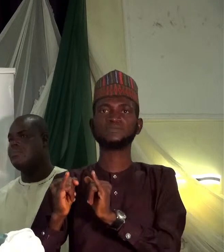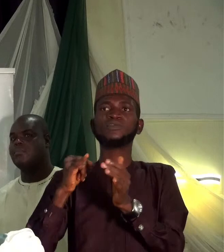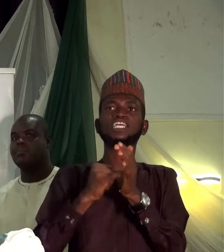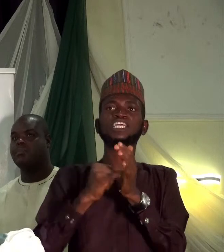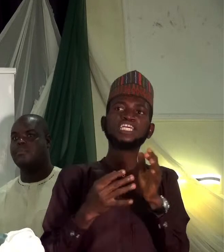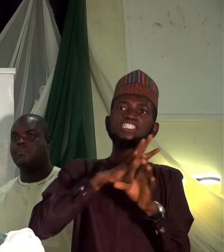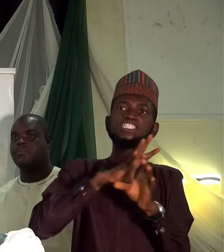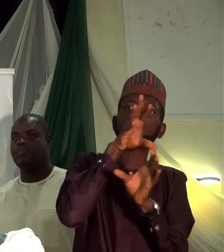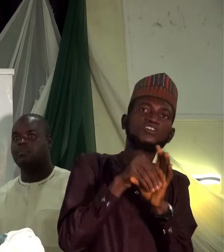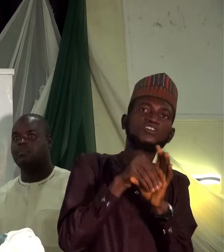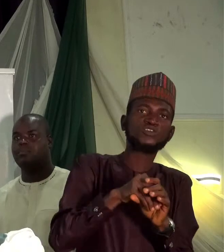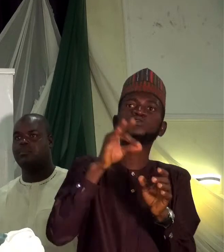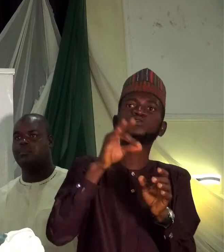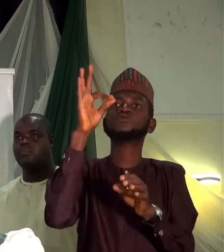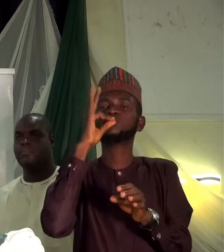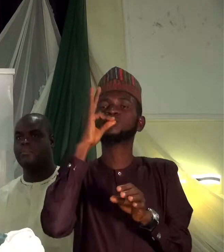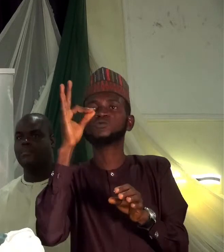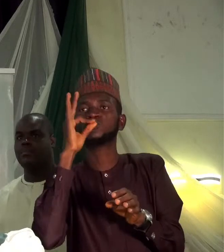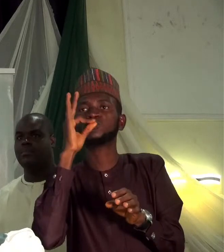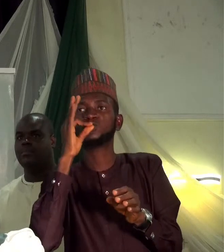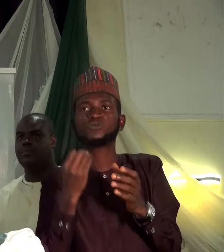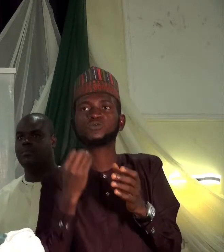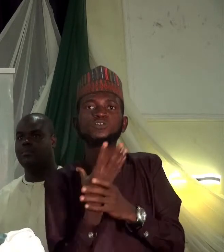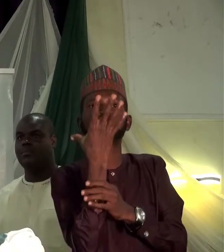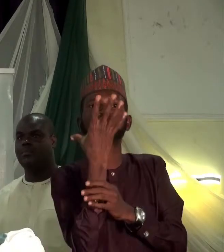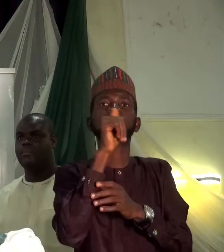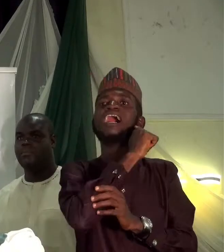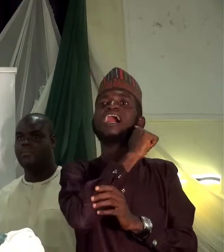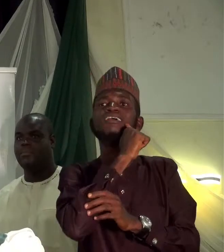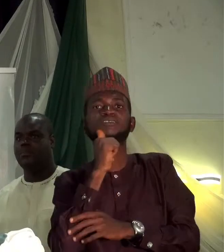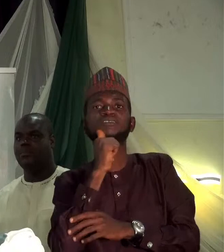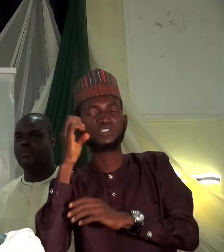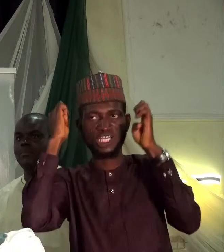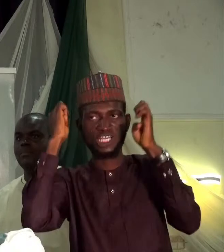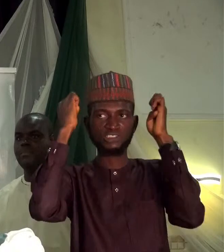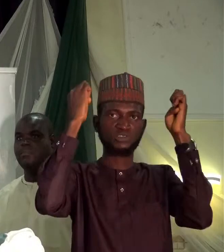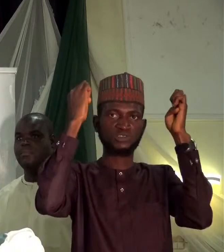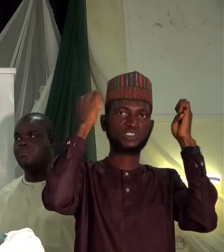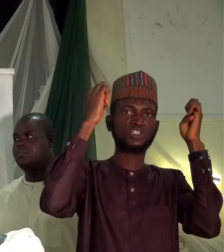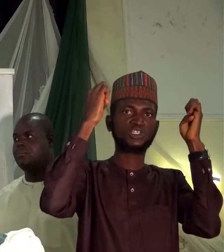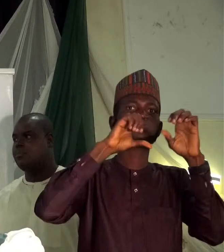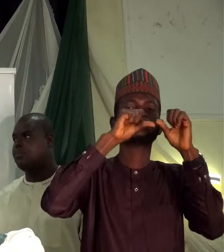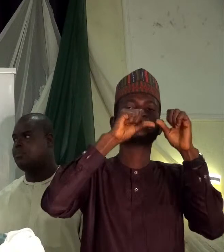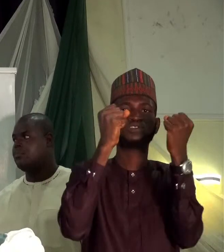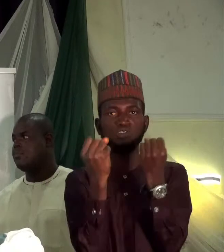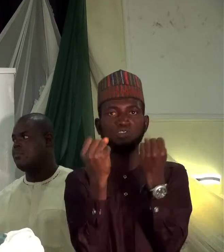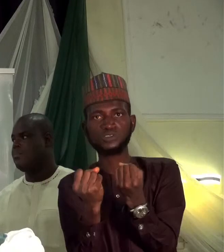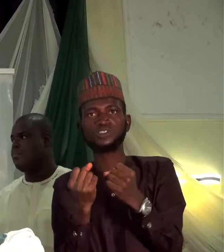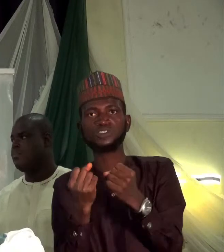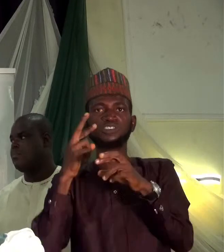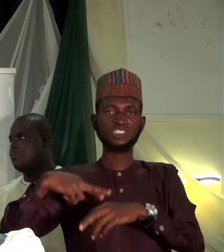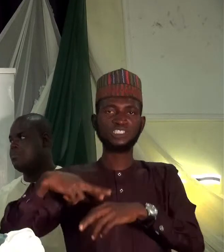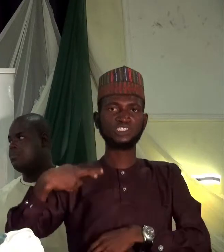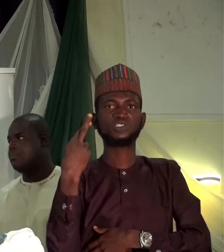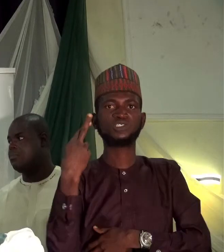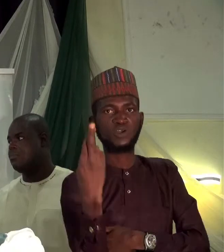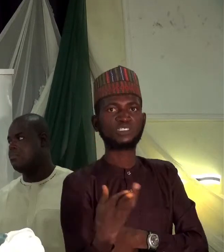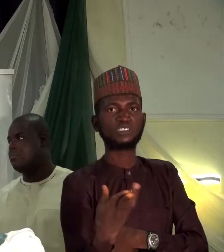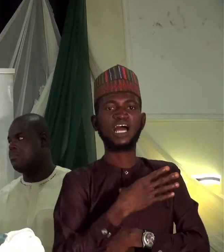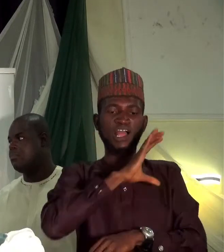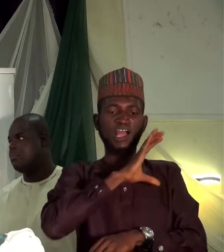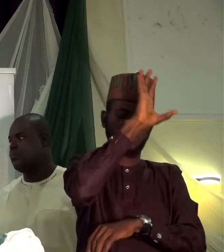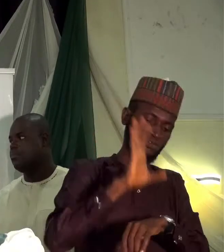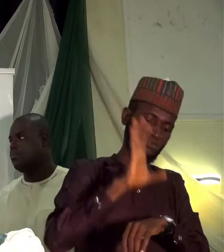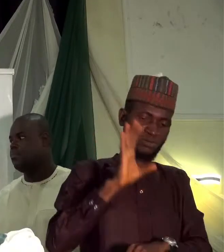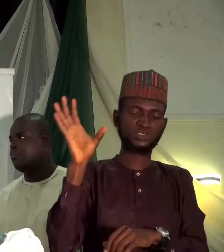growth and expansion of our industries, agriculture, education, social, religious, and cultural